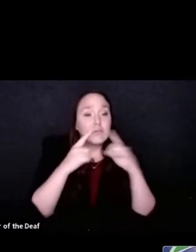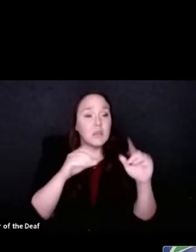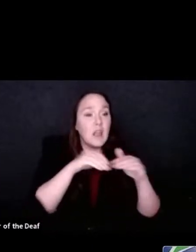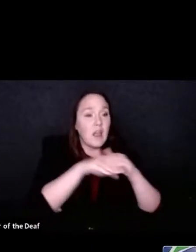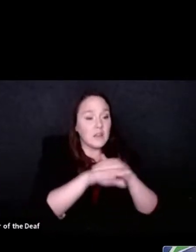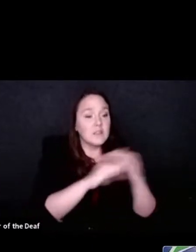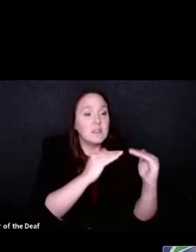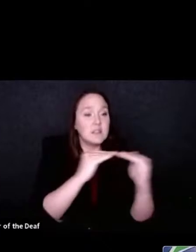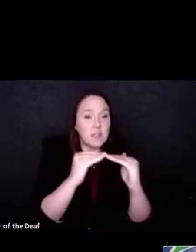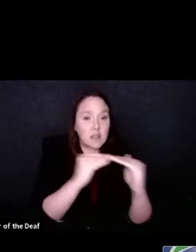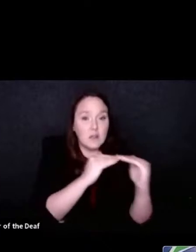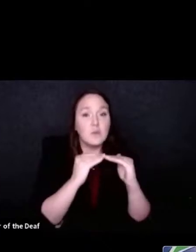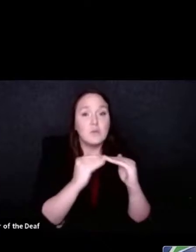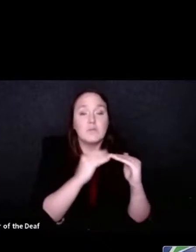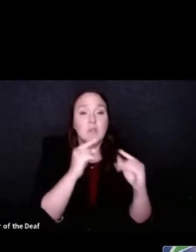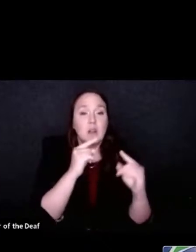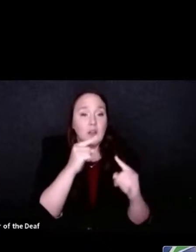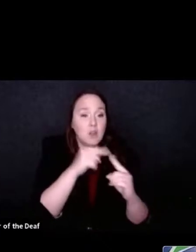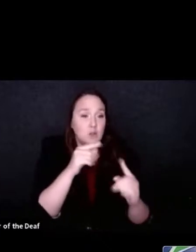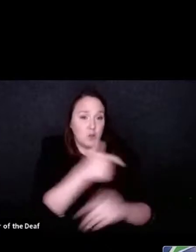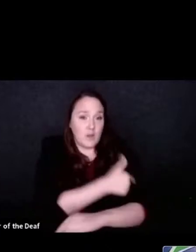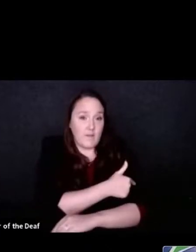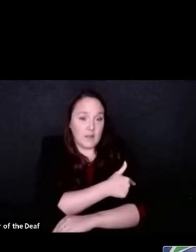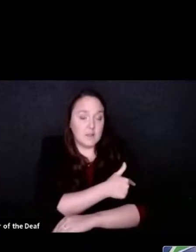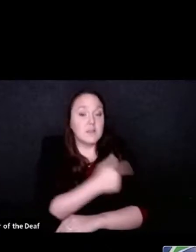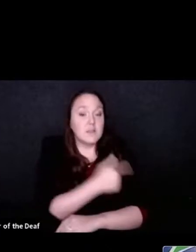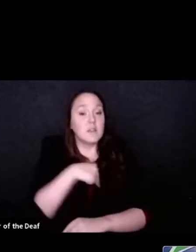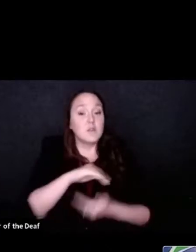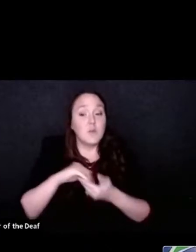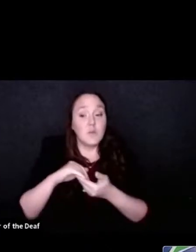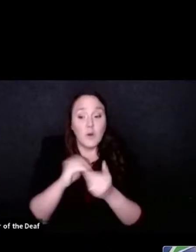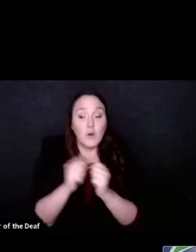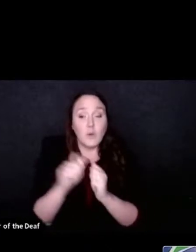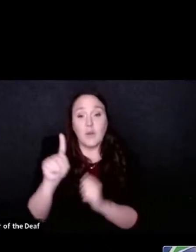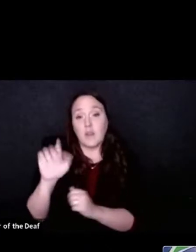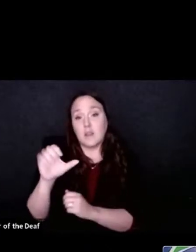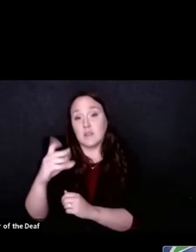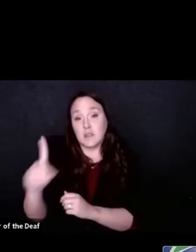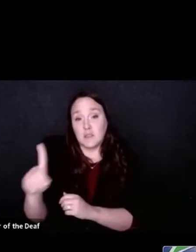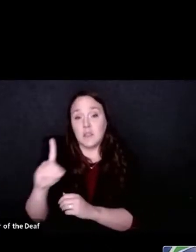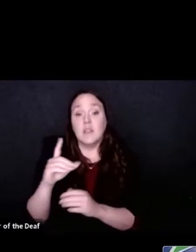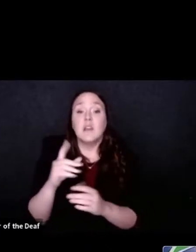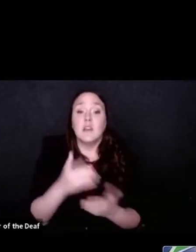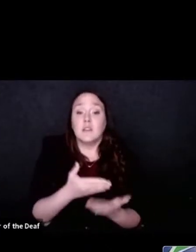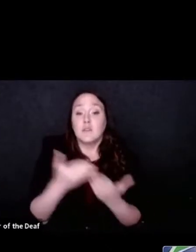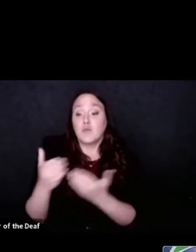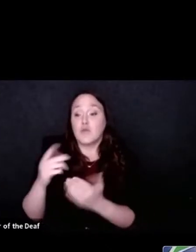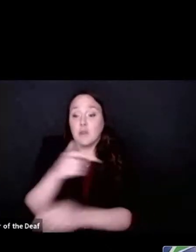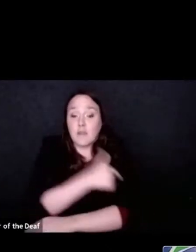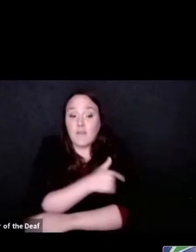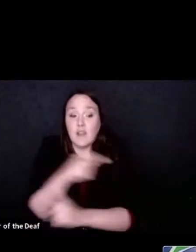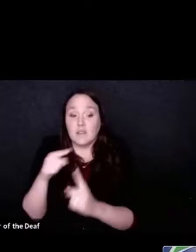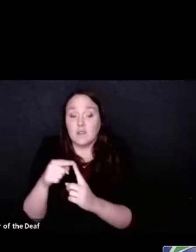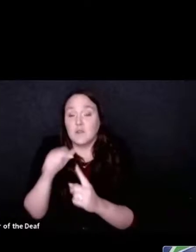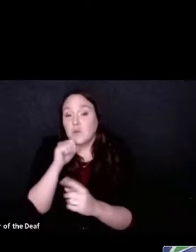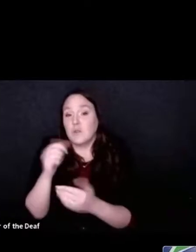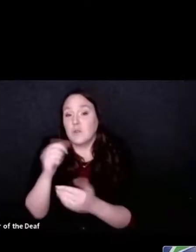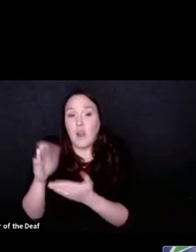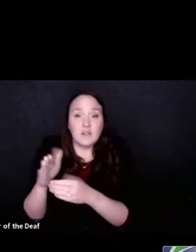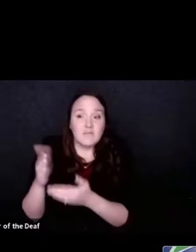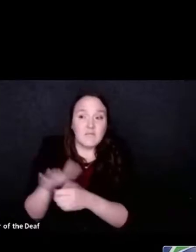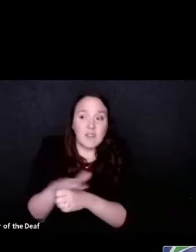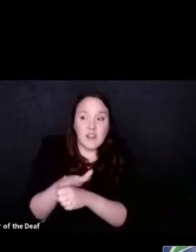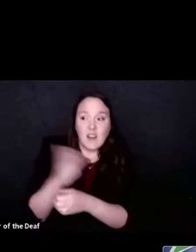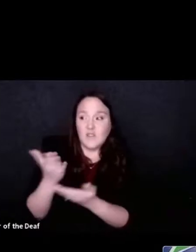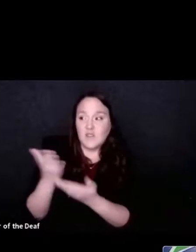access to the vaccine. And so having said that, we partnered with Knox County Health Department to take the vaccine to underserved and hard to reach